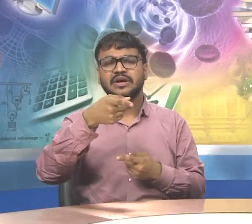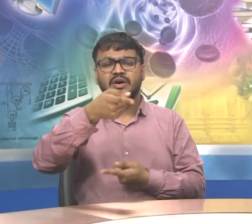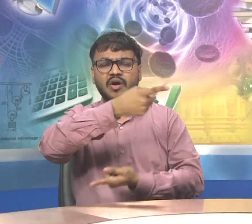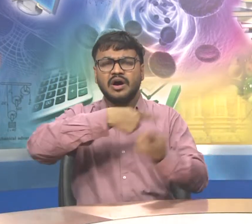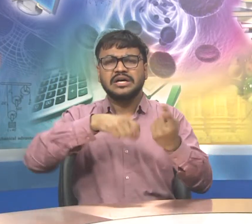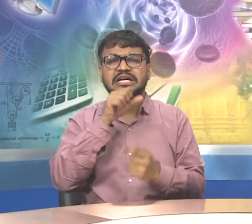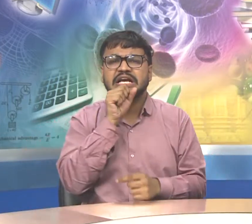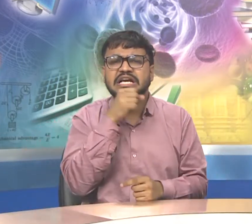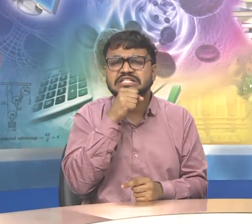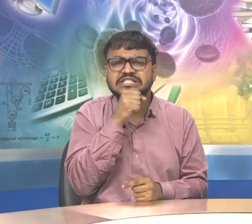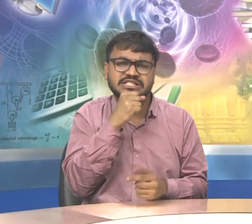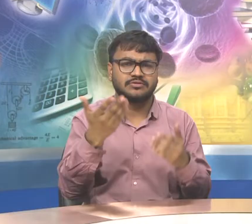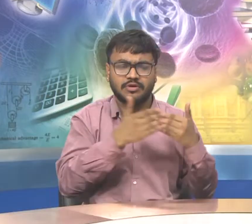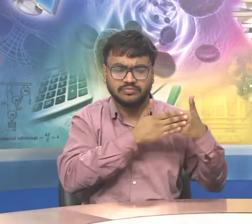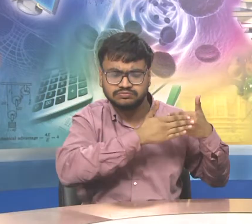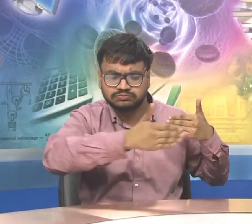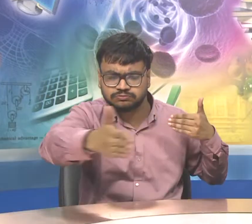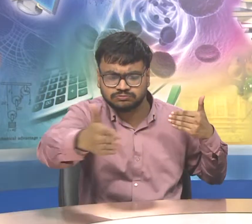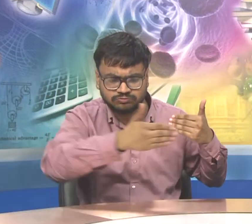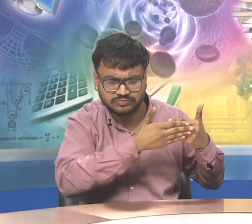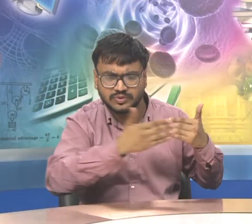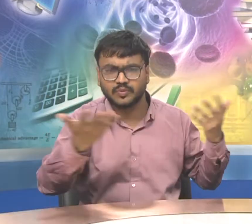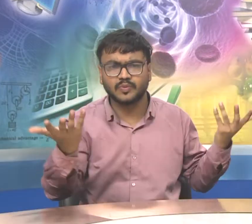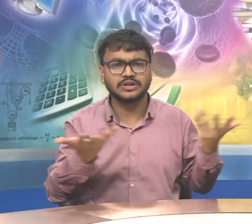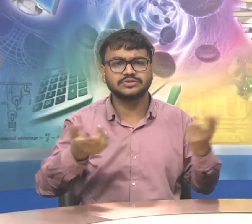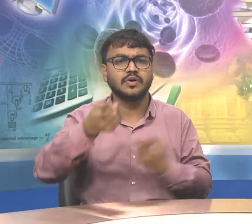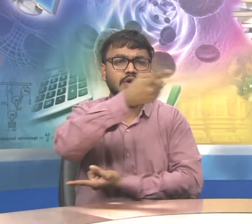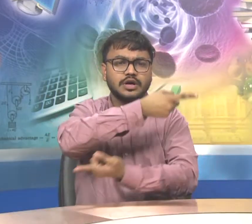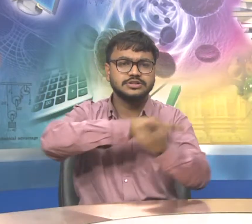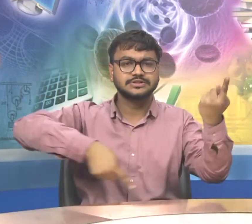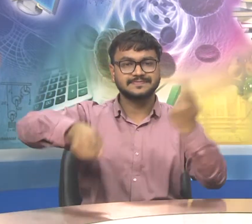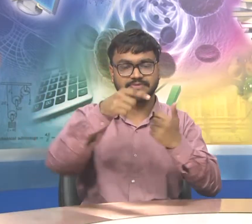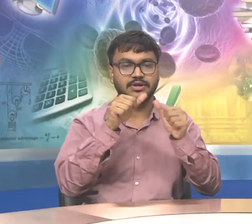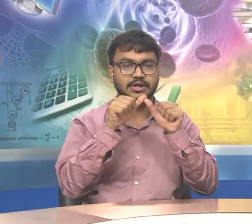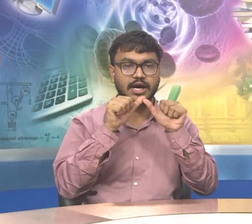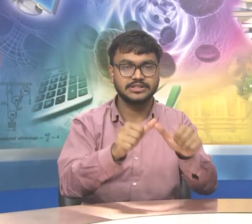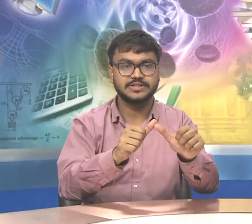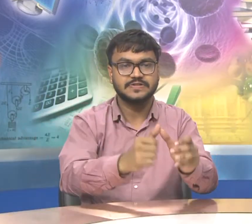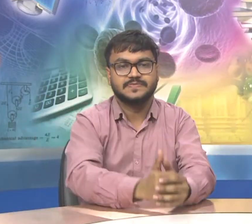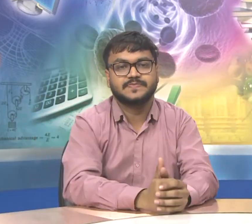The Supreme Court judges retire at the age of,